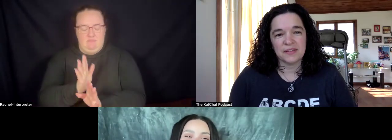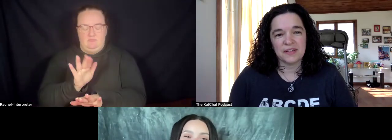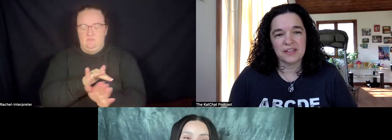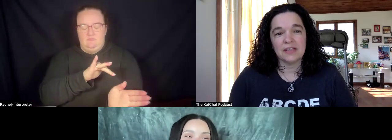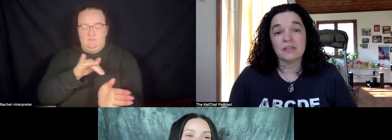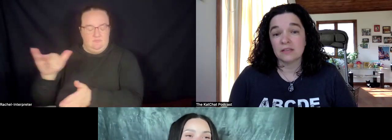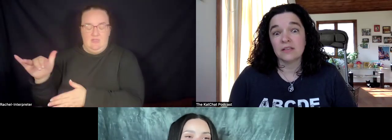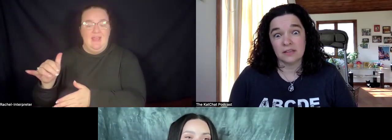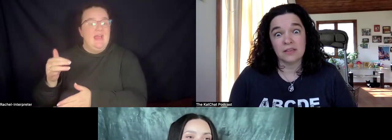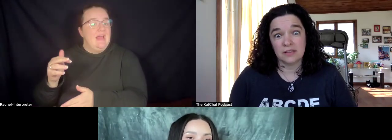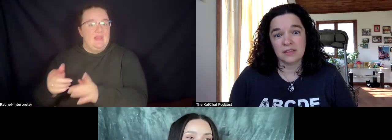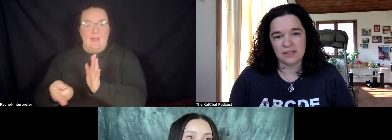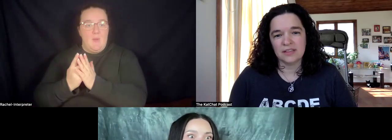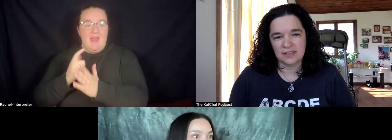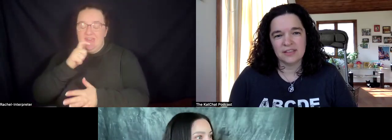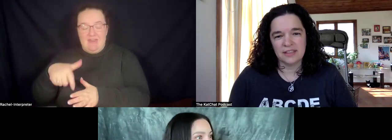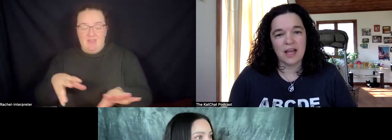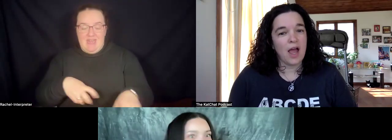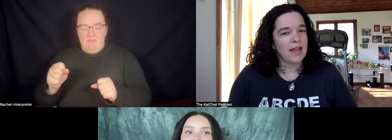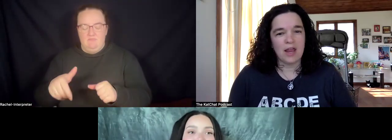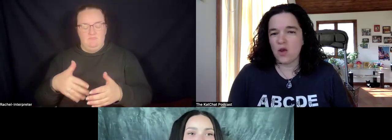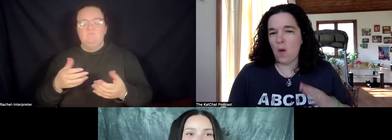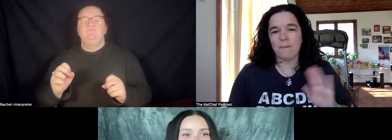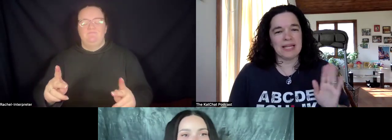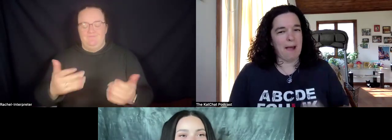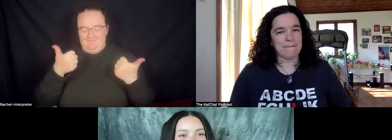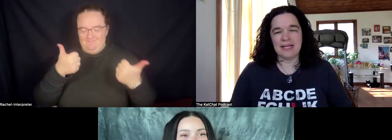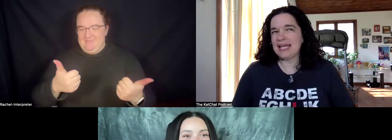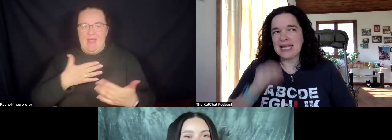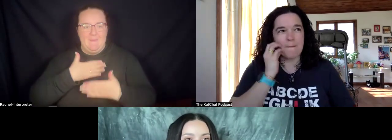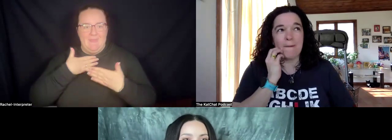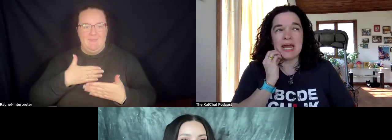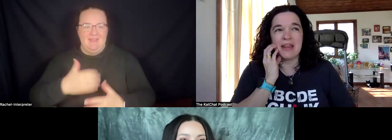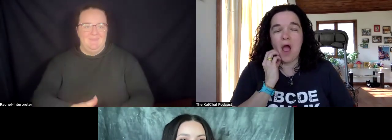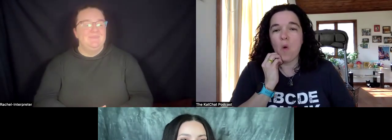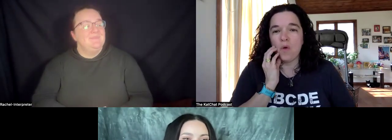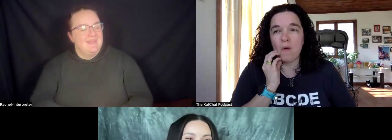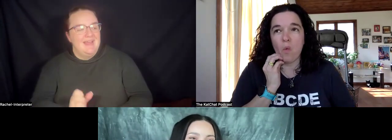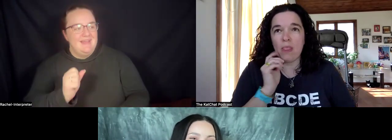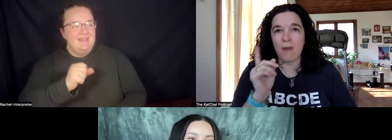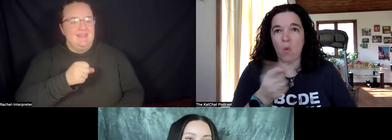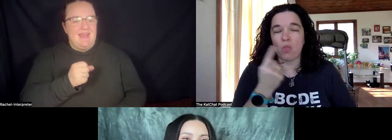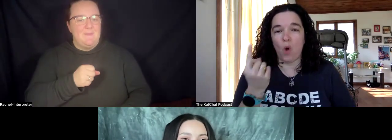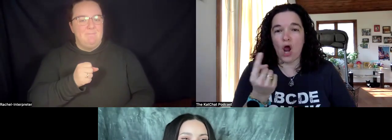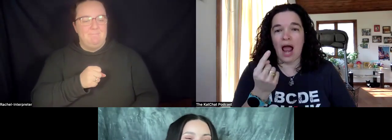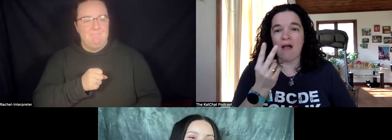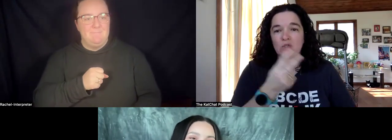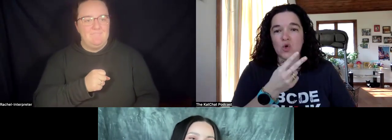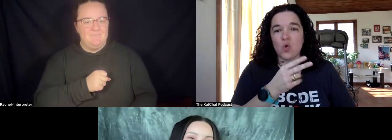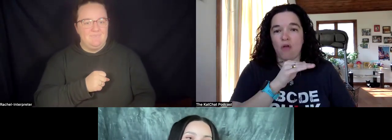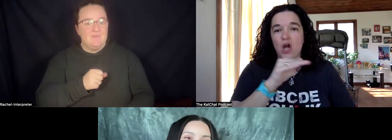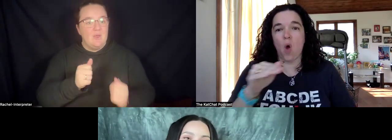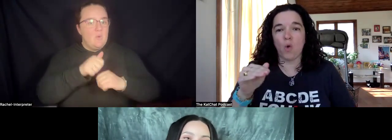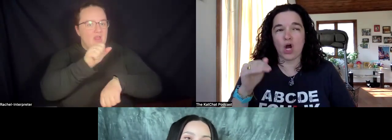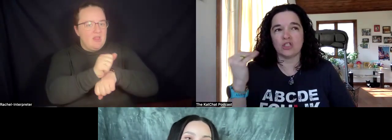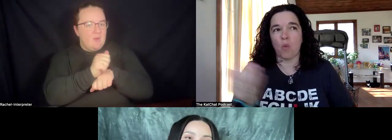I was able to get out of doing maths, I was out. Yeah, yeah. I mean, with work, I have